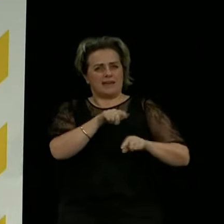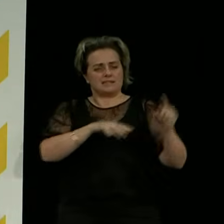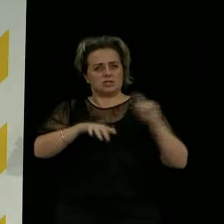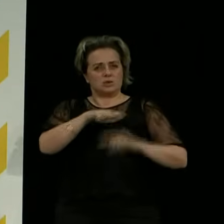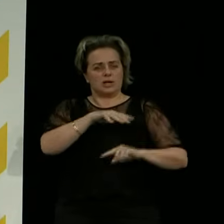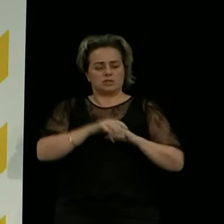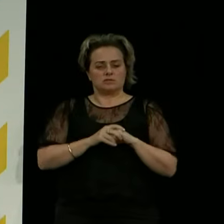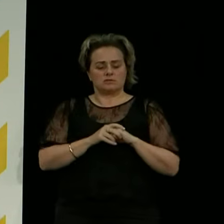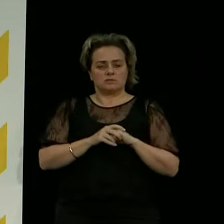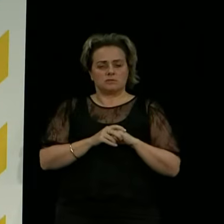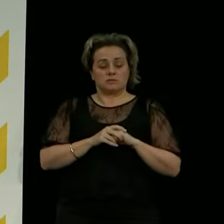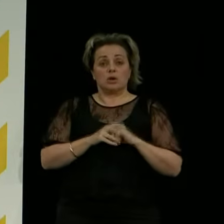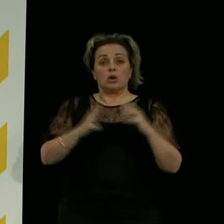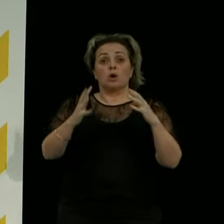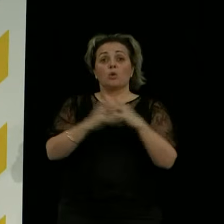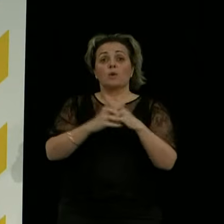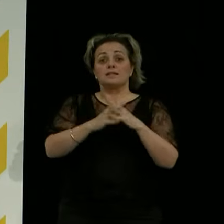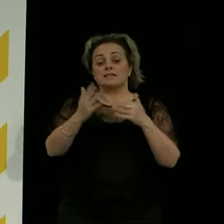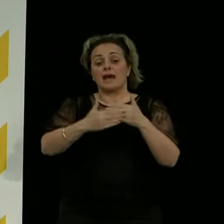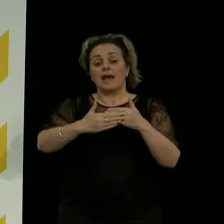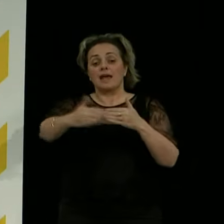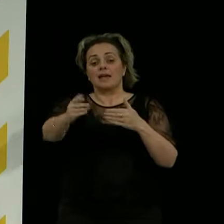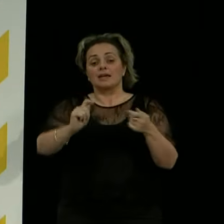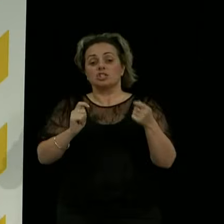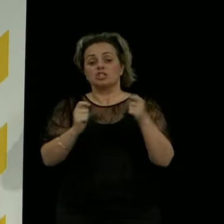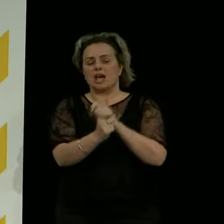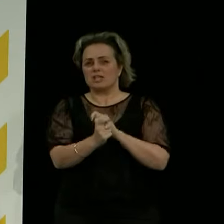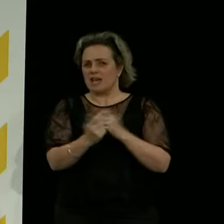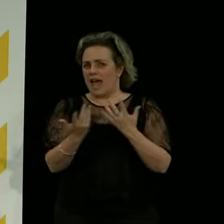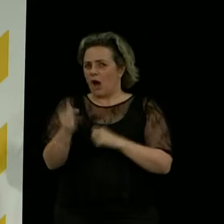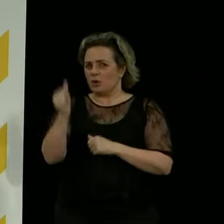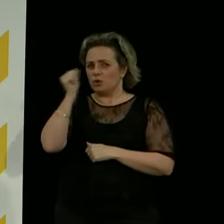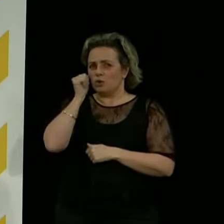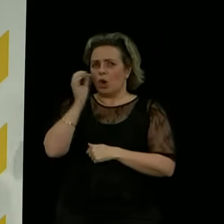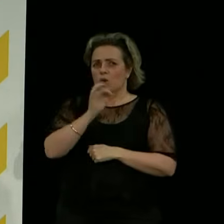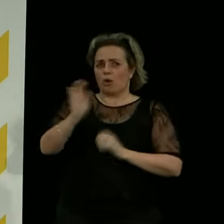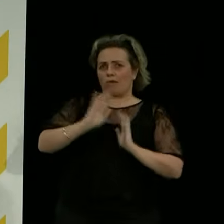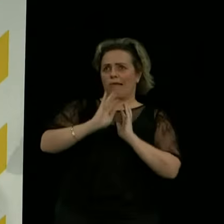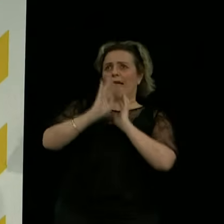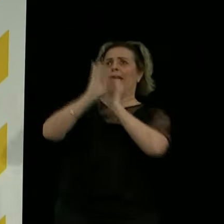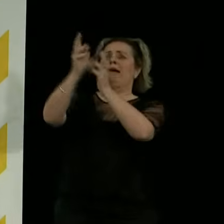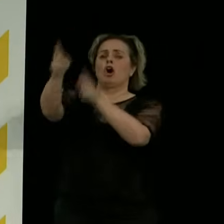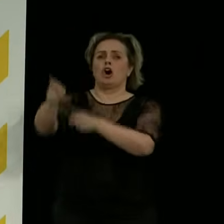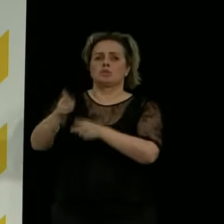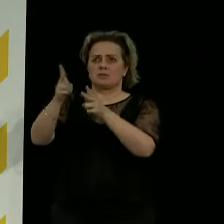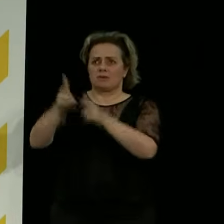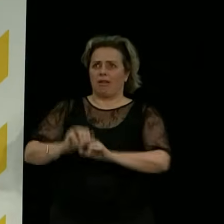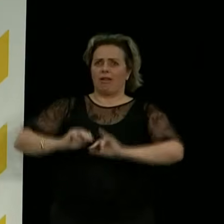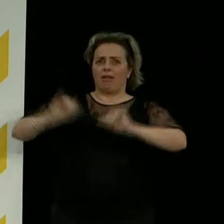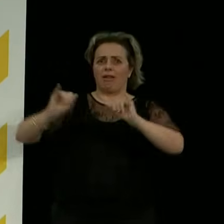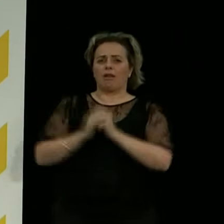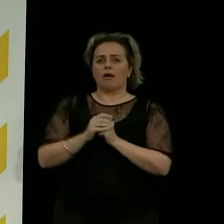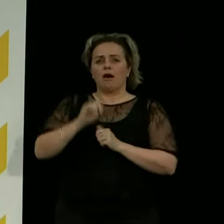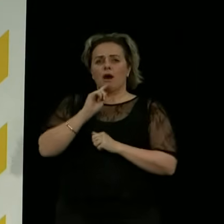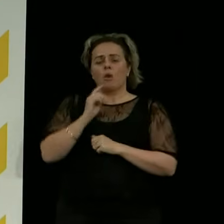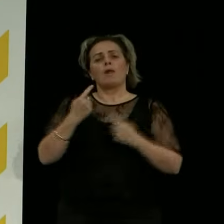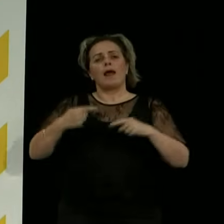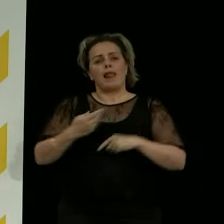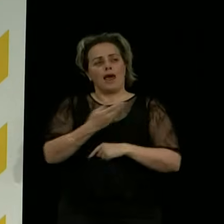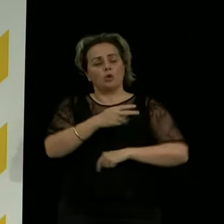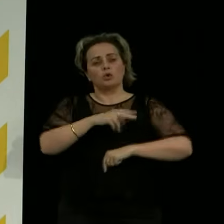that change from Wednesday will not lead to hospitals being overwhelmed? I'll let Dr. Bloomfield speak